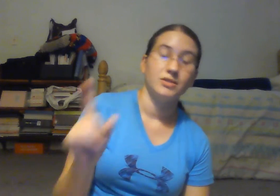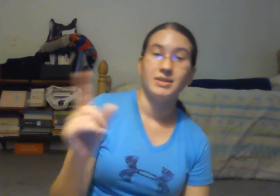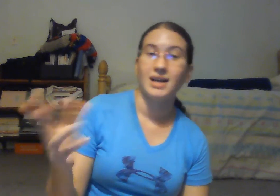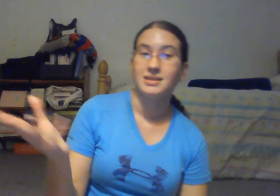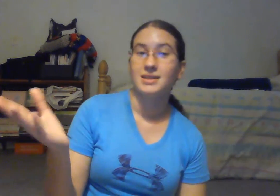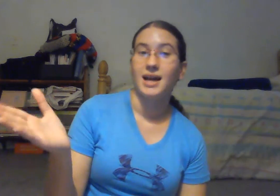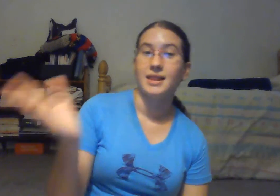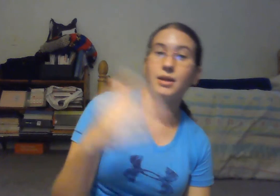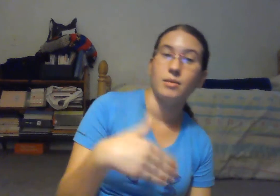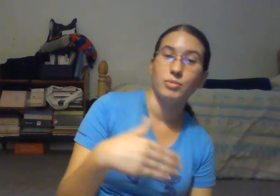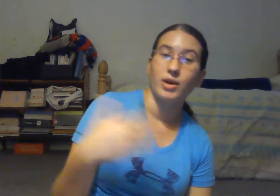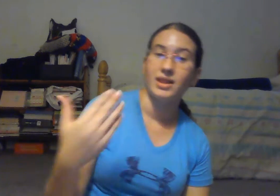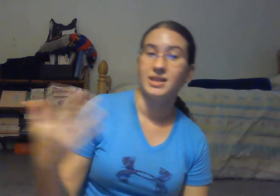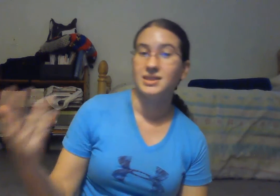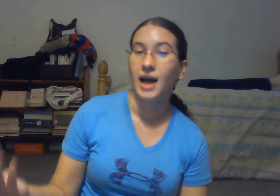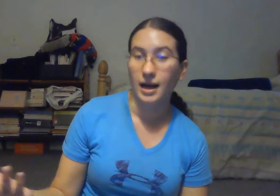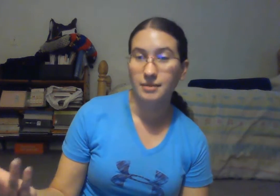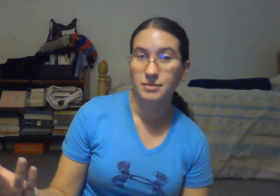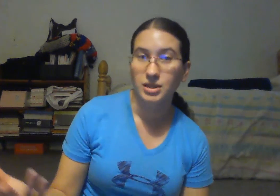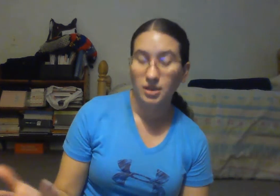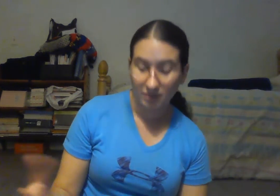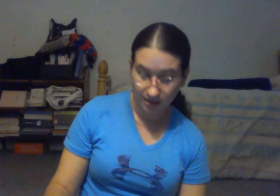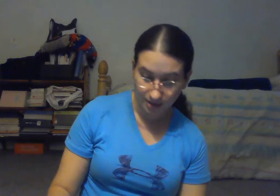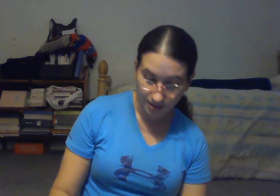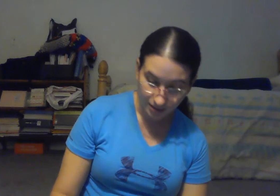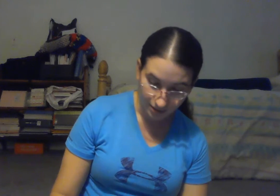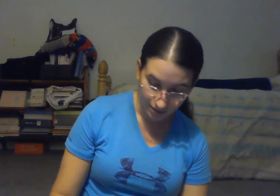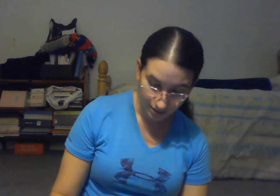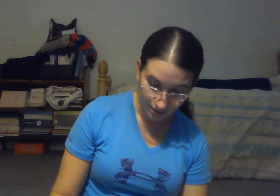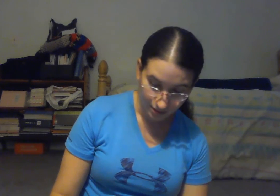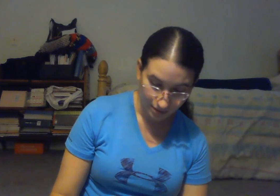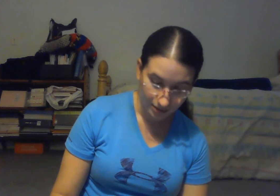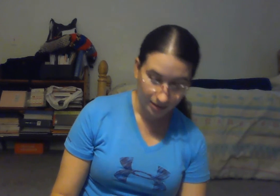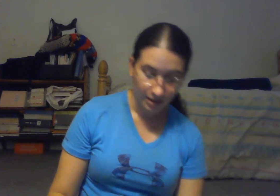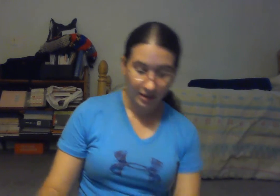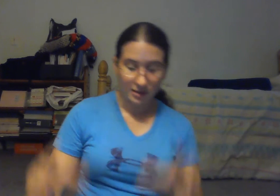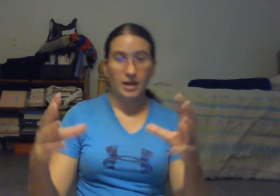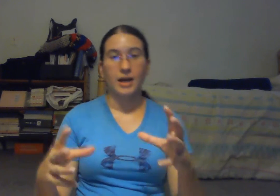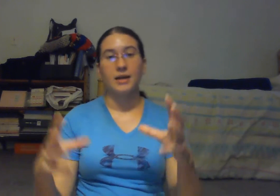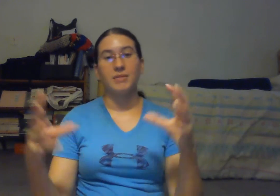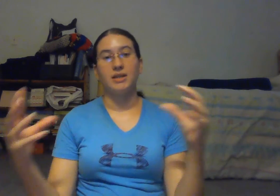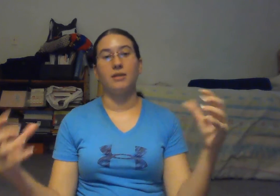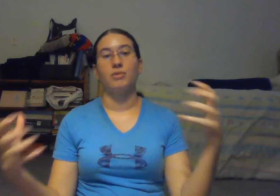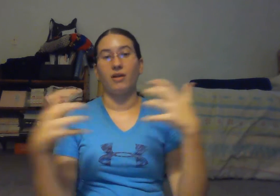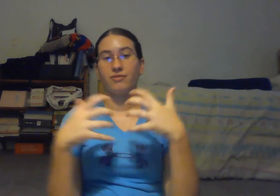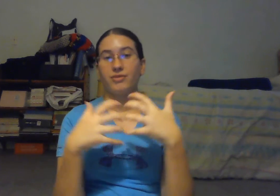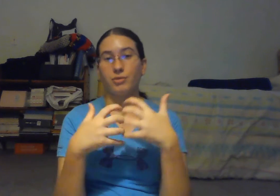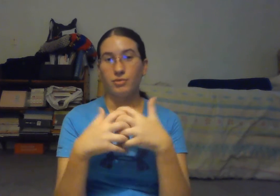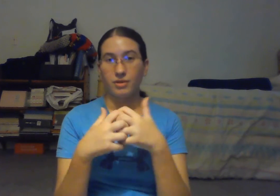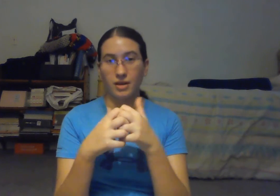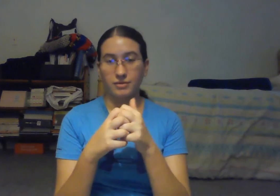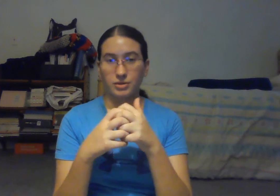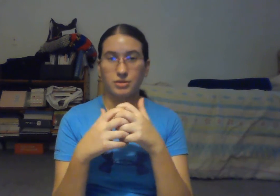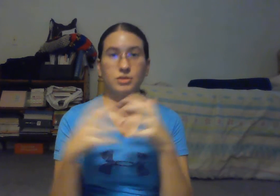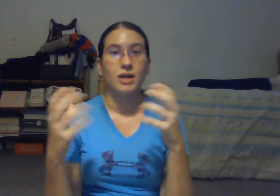would not sign the number and then time. Because in this instance, time and number are fused together to kind